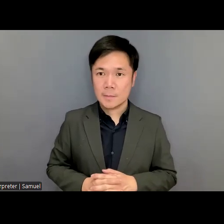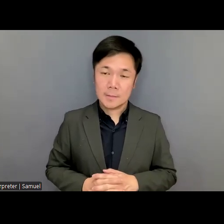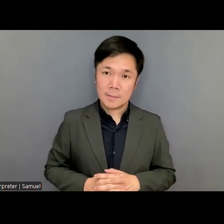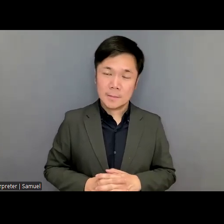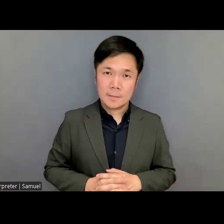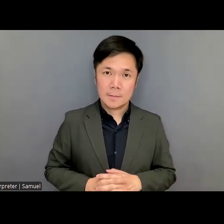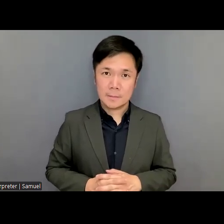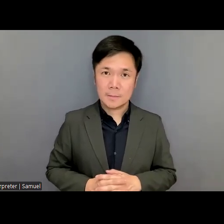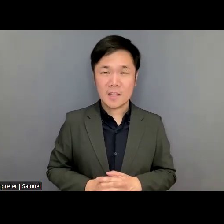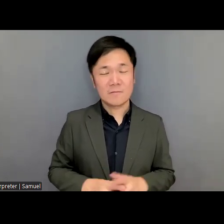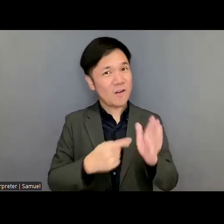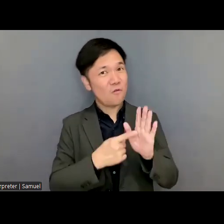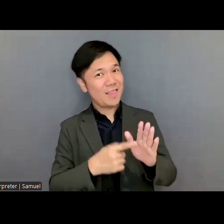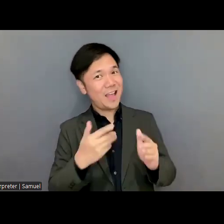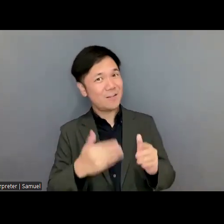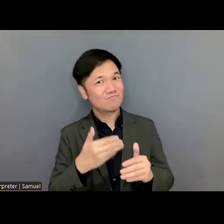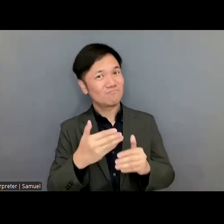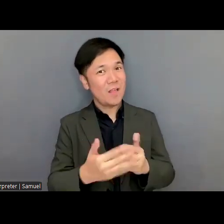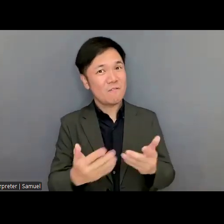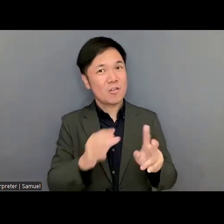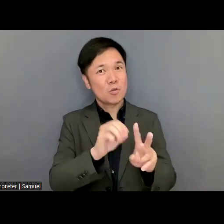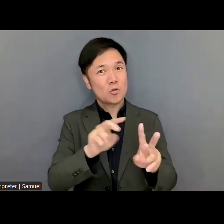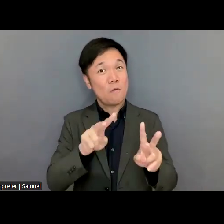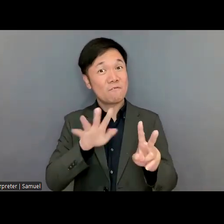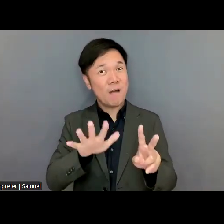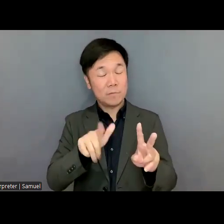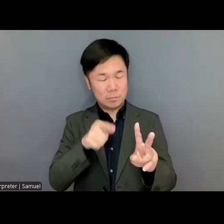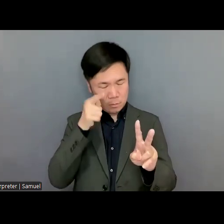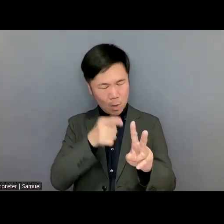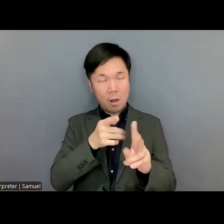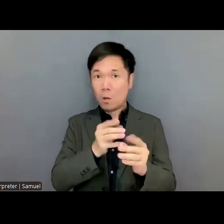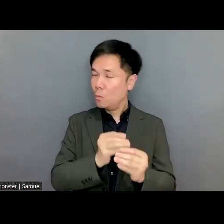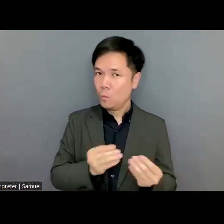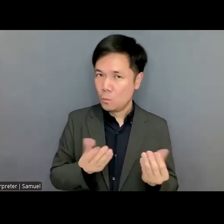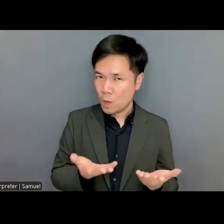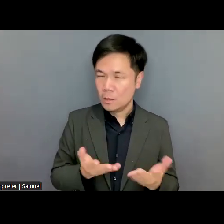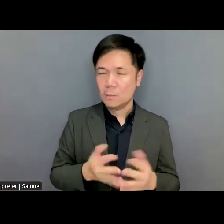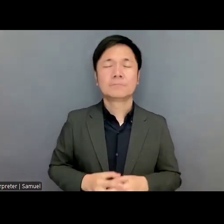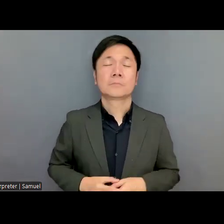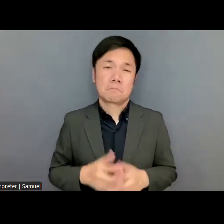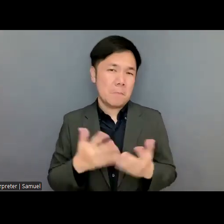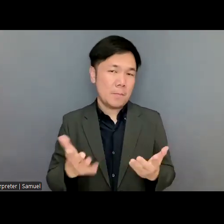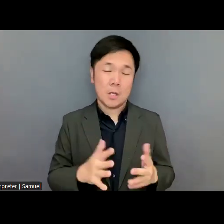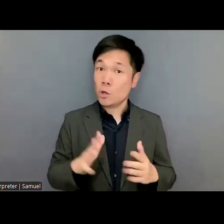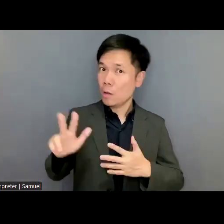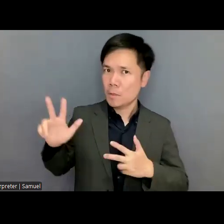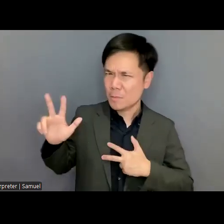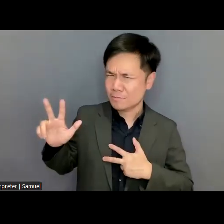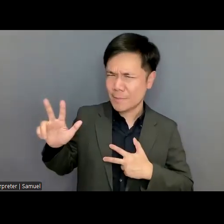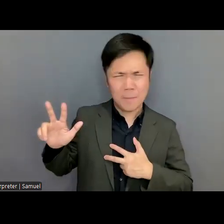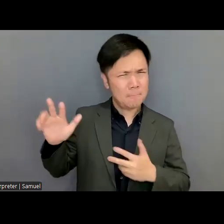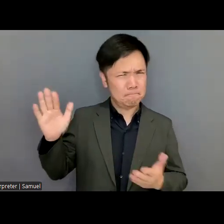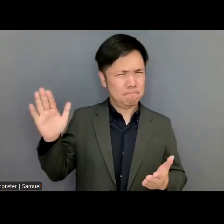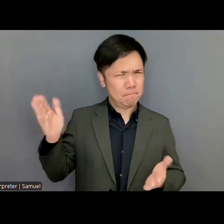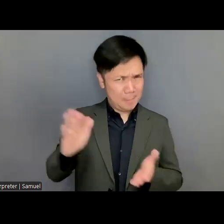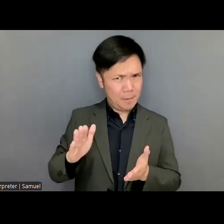And so what we are striving for 2025 is that we may get less commitments, but the commitments that we